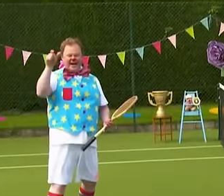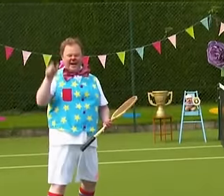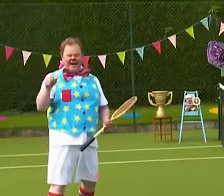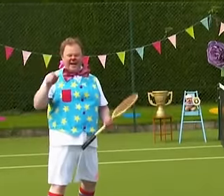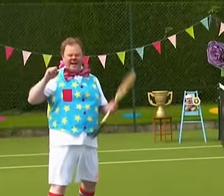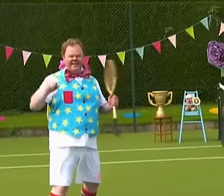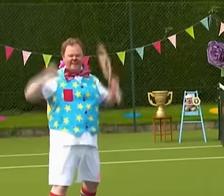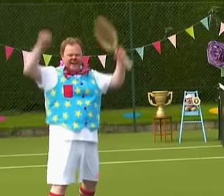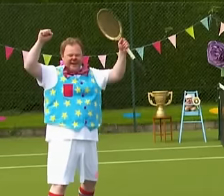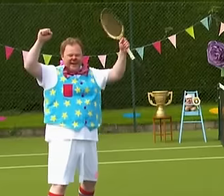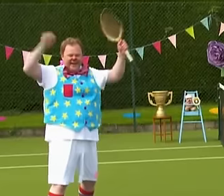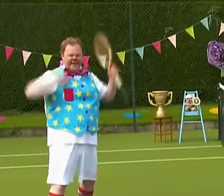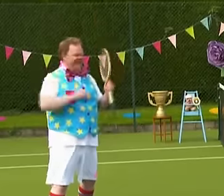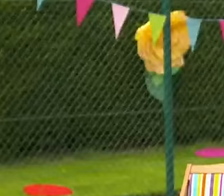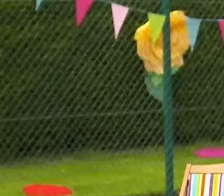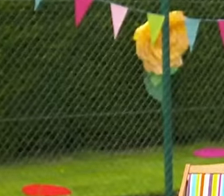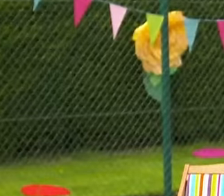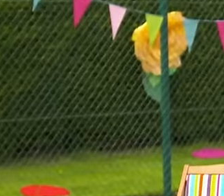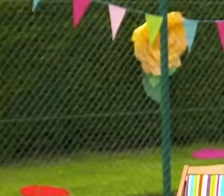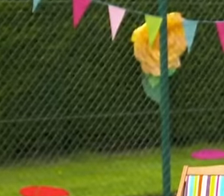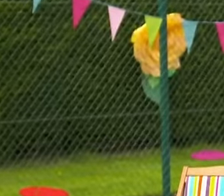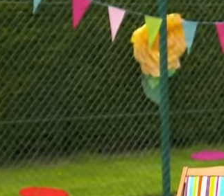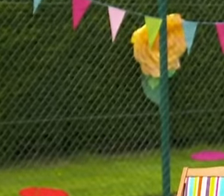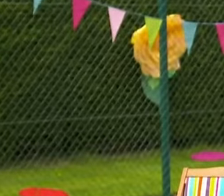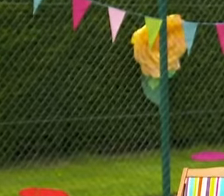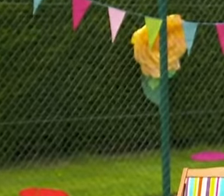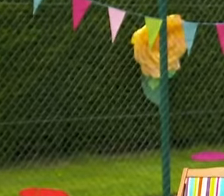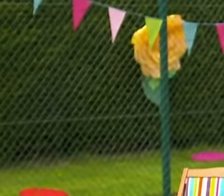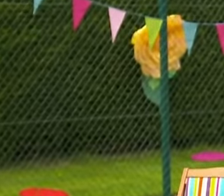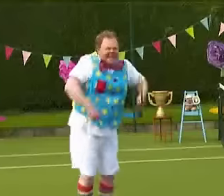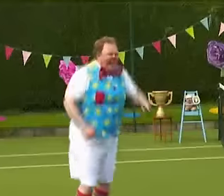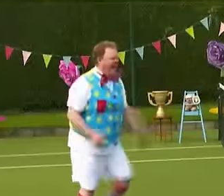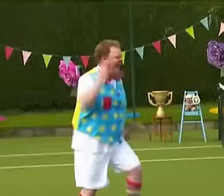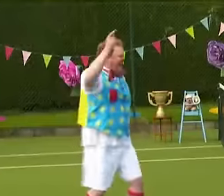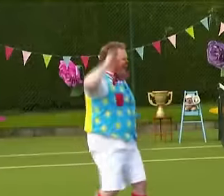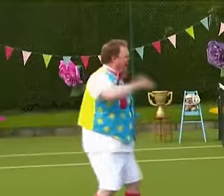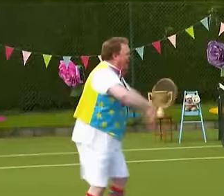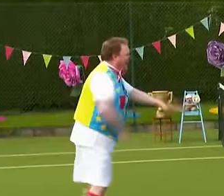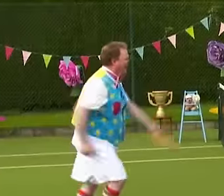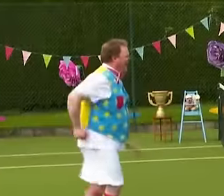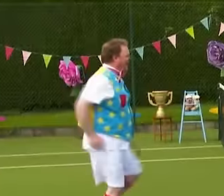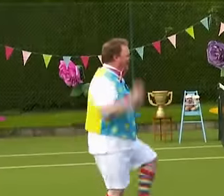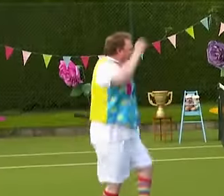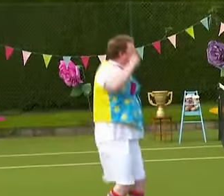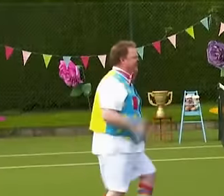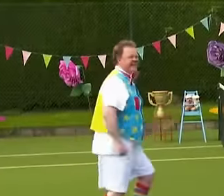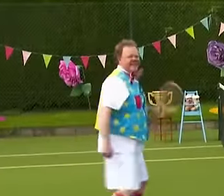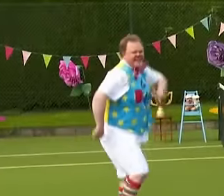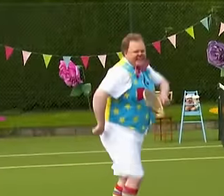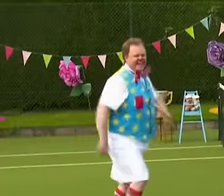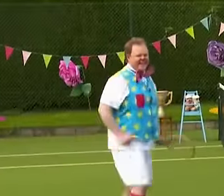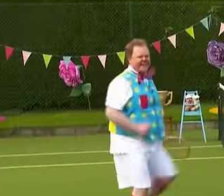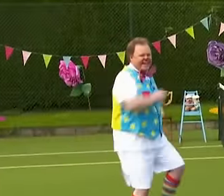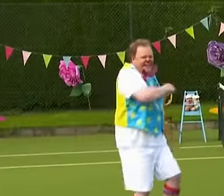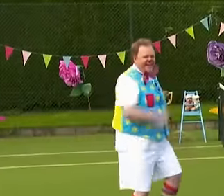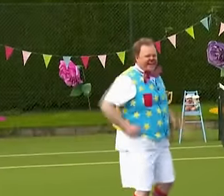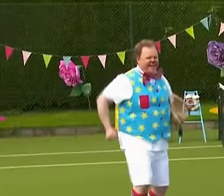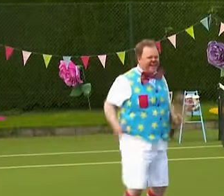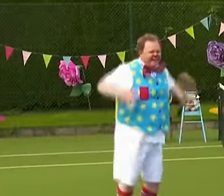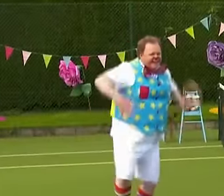winner! Well done, Mr. T. Yay! Don't forget to collect your